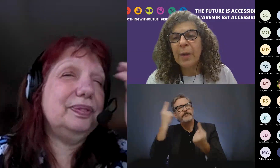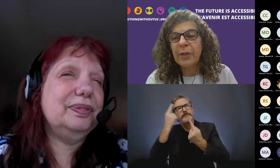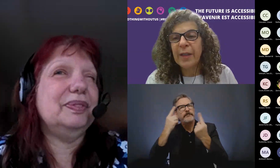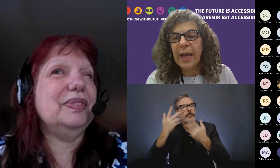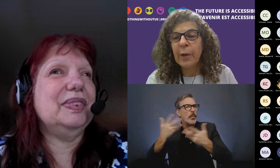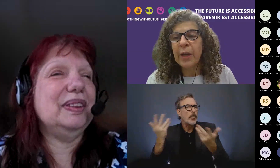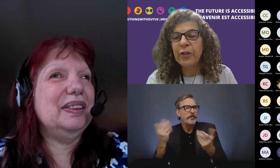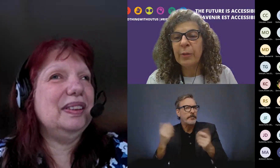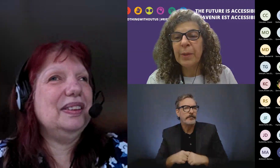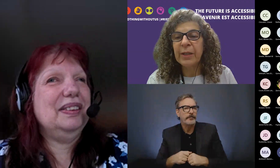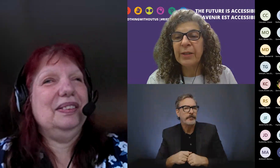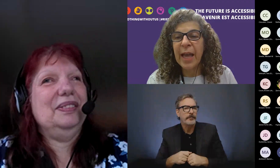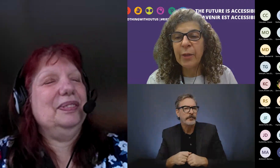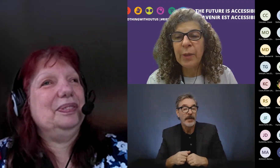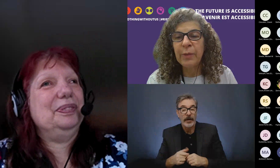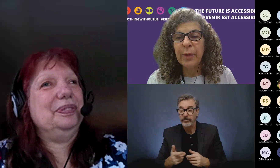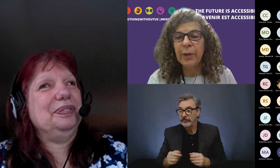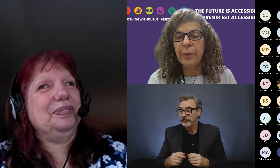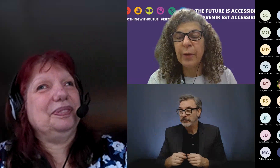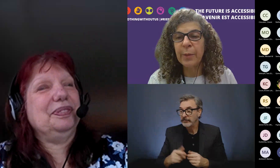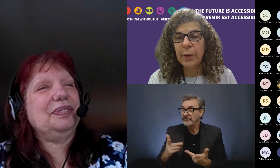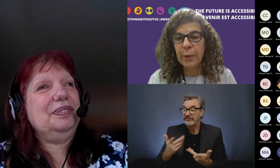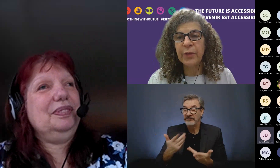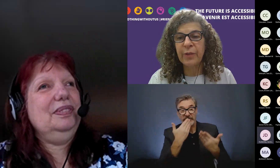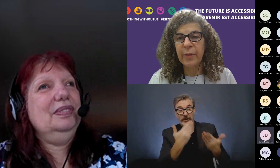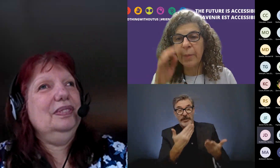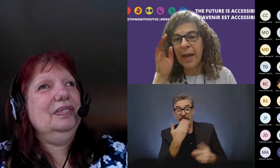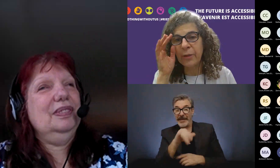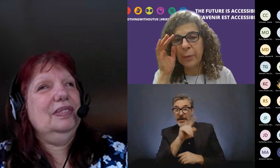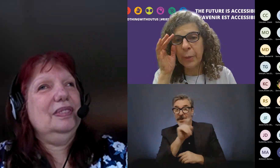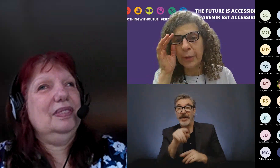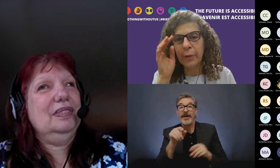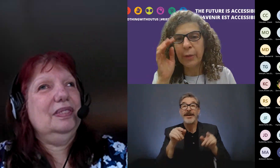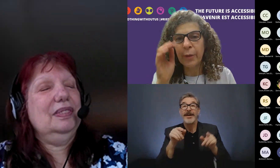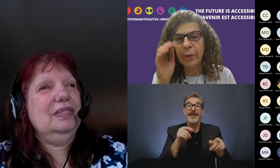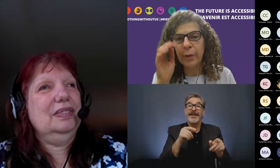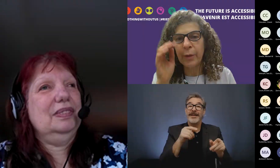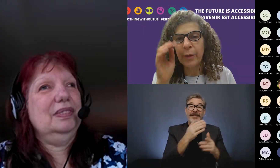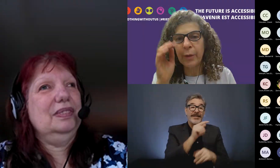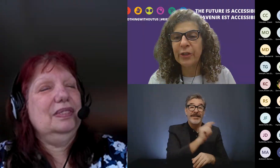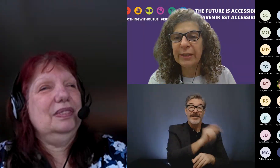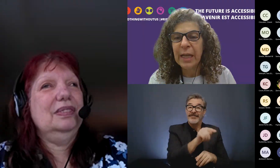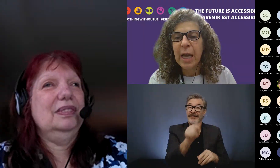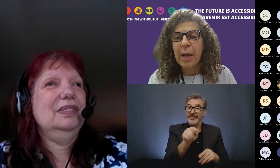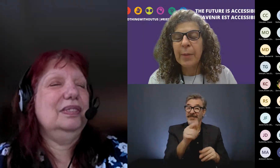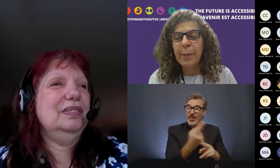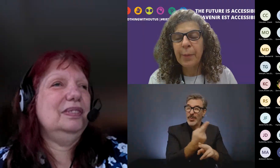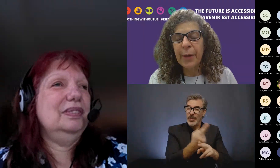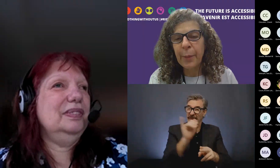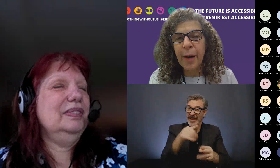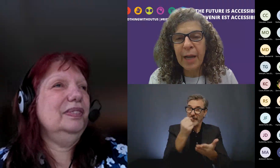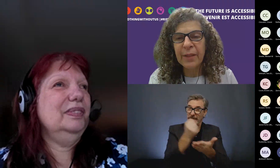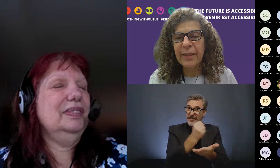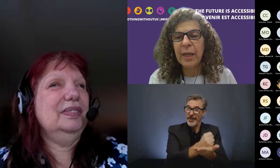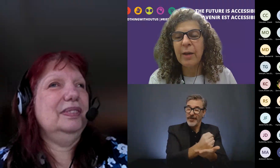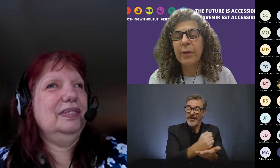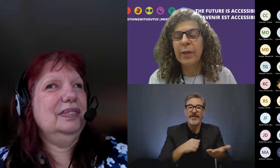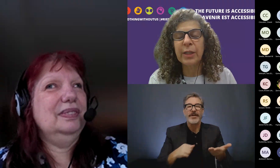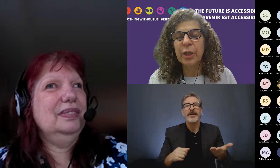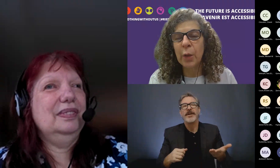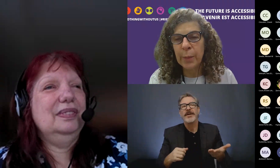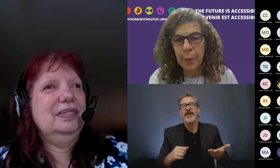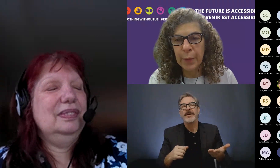Thank you so much for that question, because as we've heard from users of the passport through our consultations, their